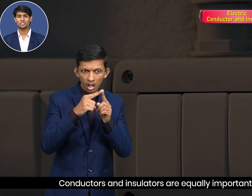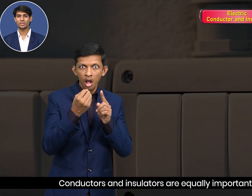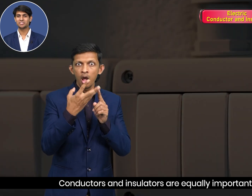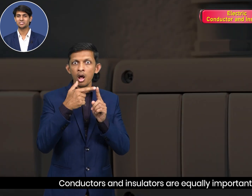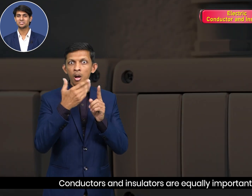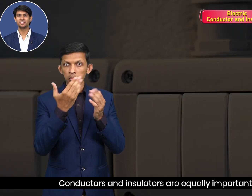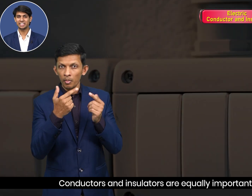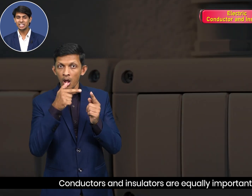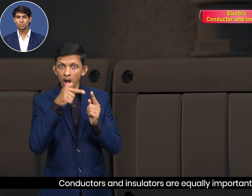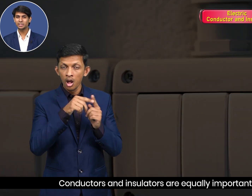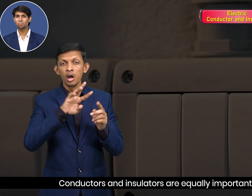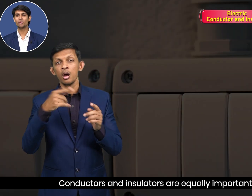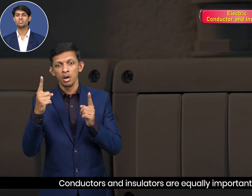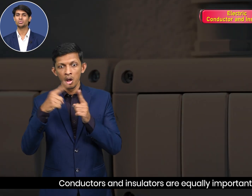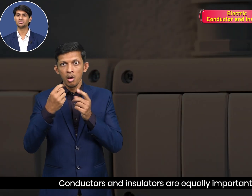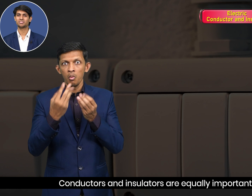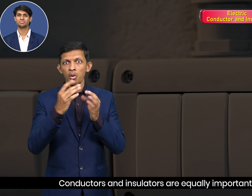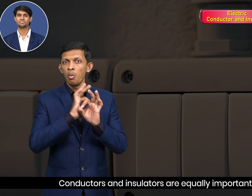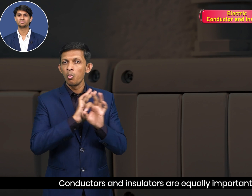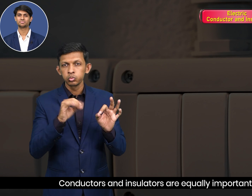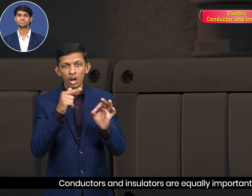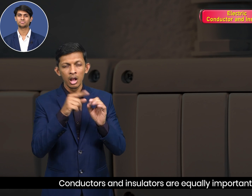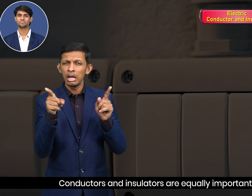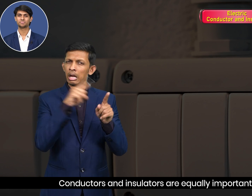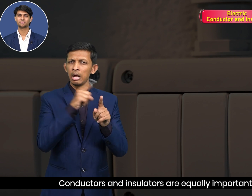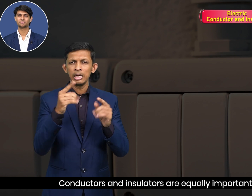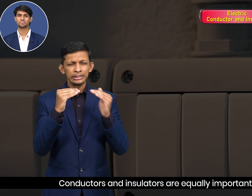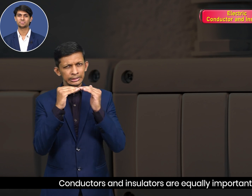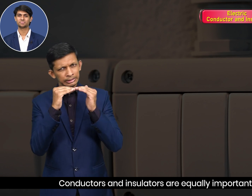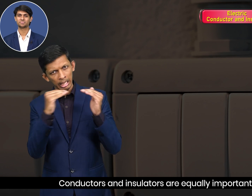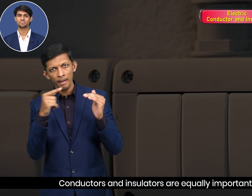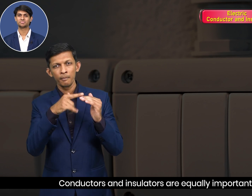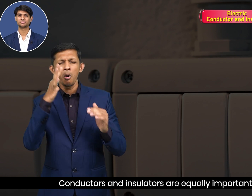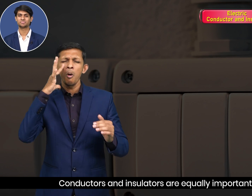Conductors and insulators are equally important to us.